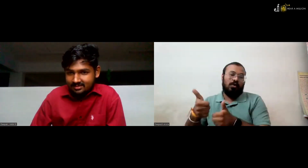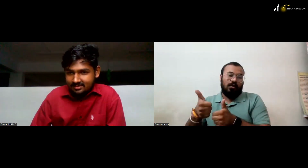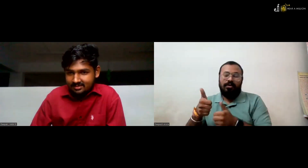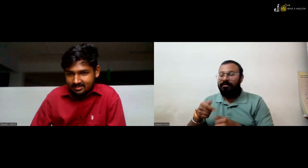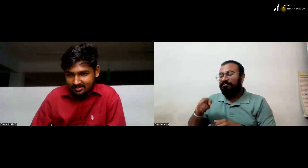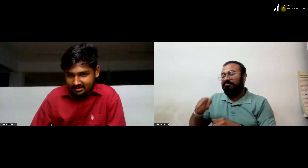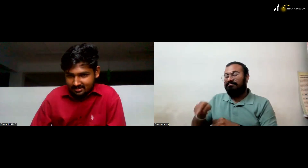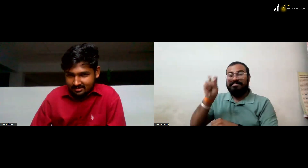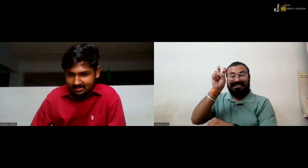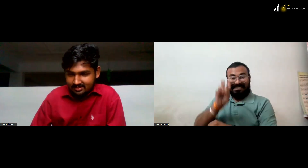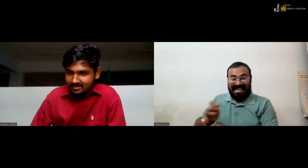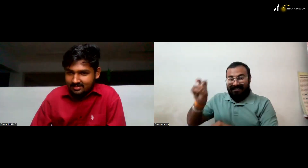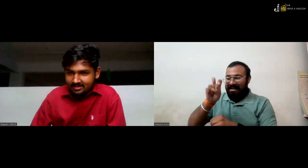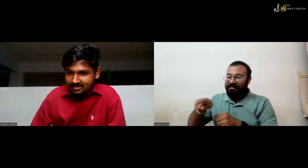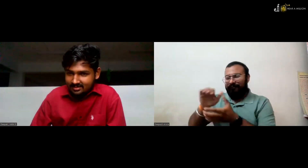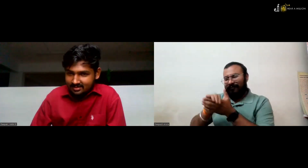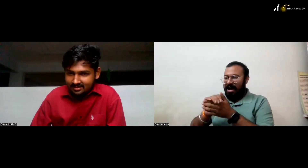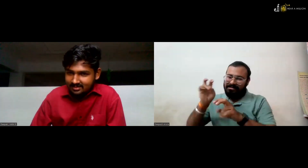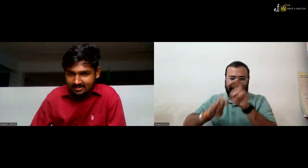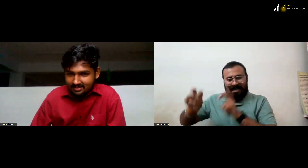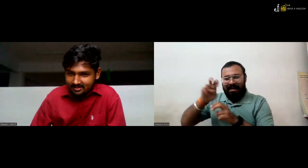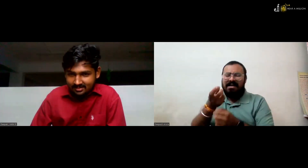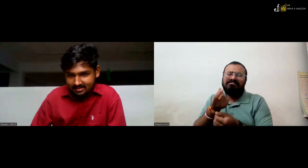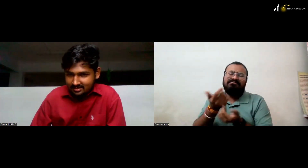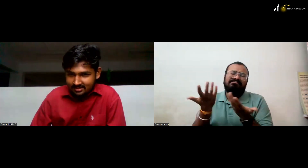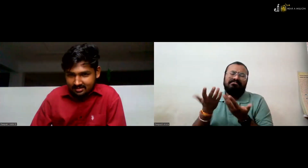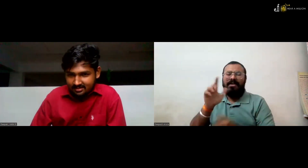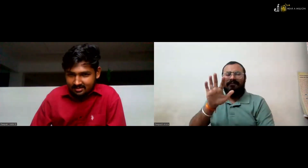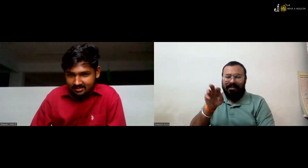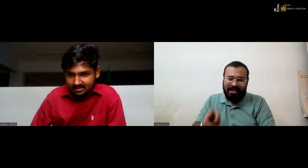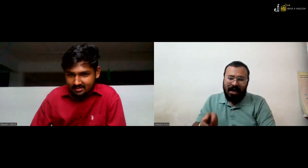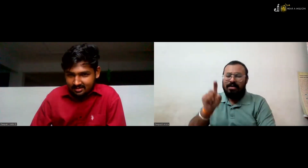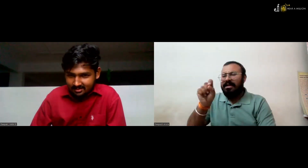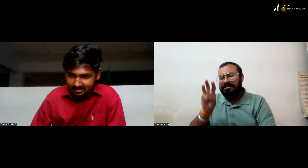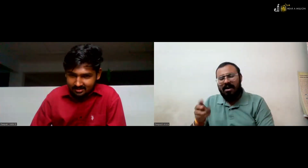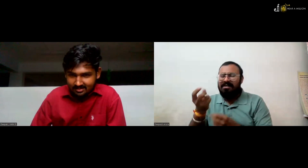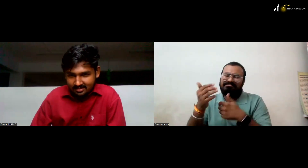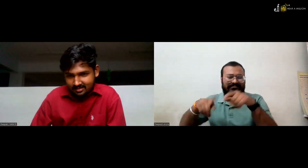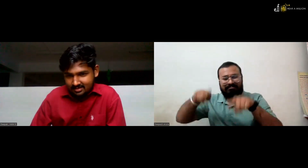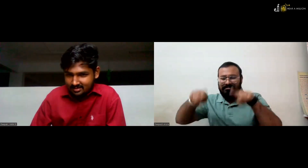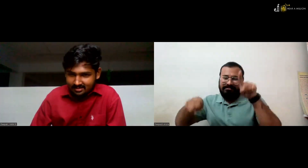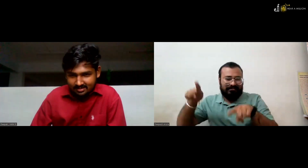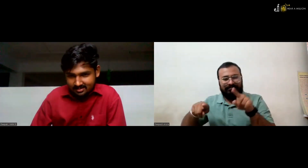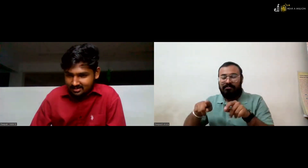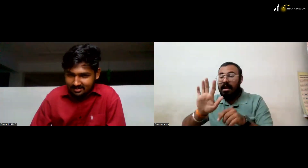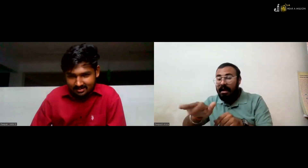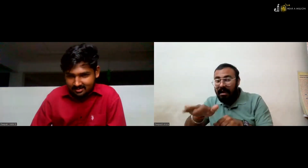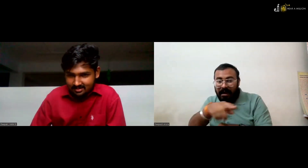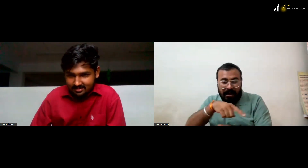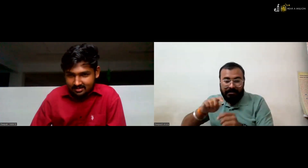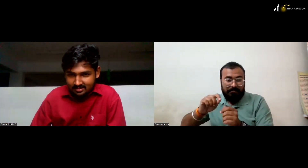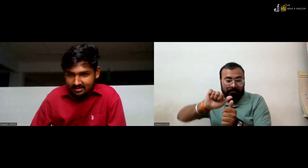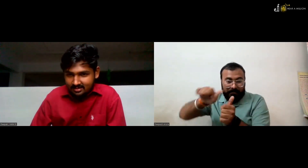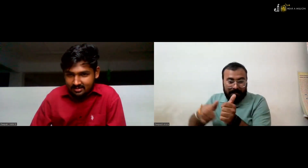the plan A. And the plan B would be, if we are traveling along with the friends, if we have made the 5,000